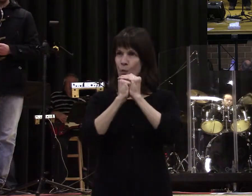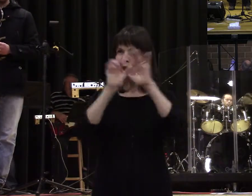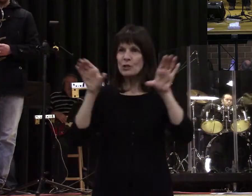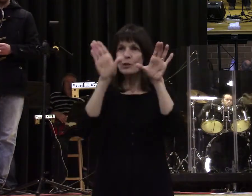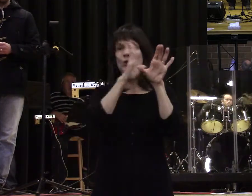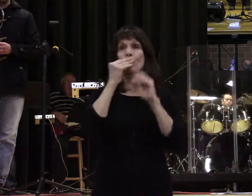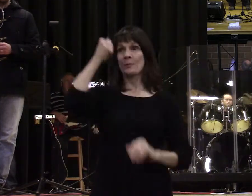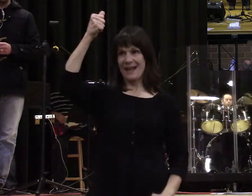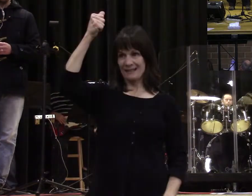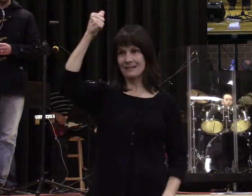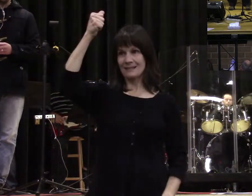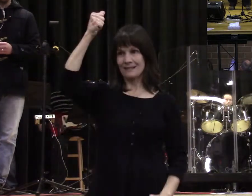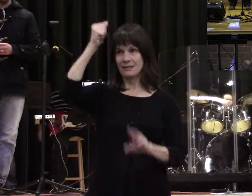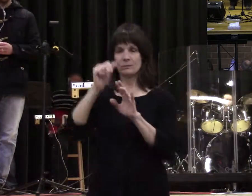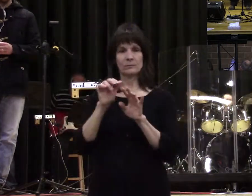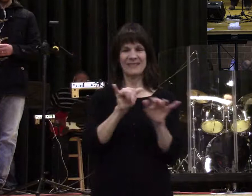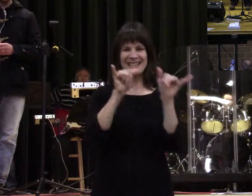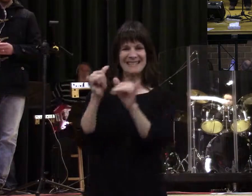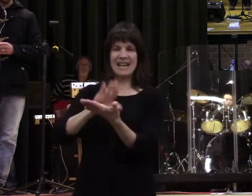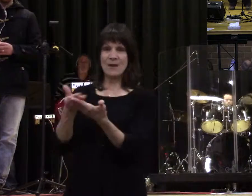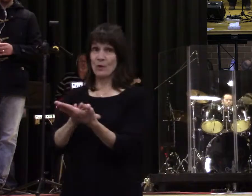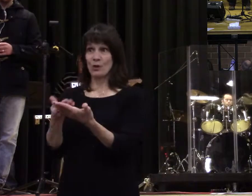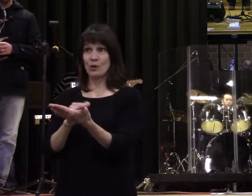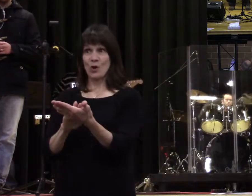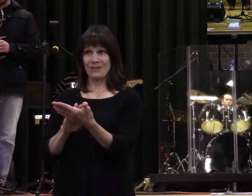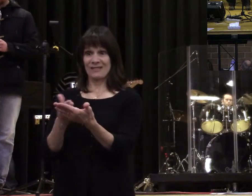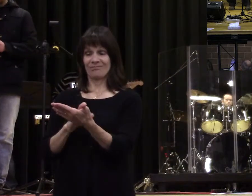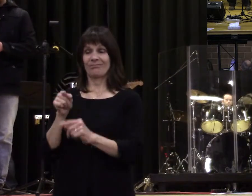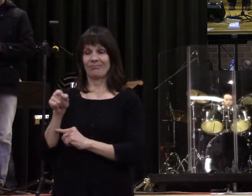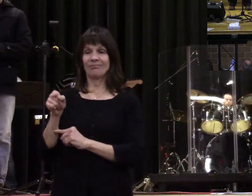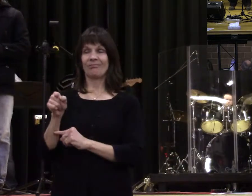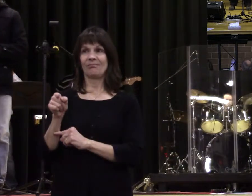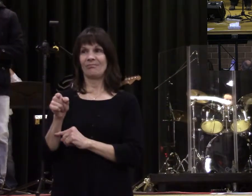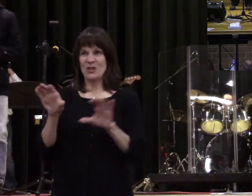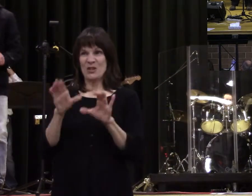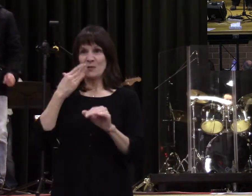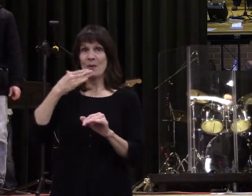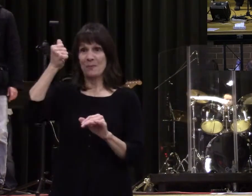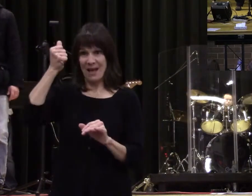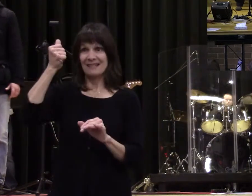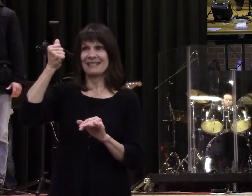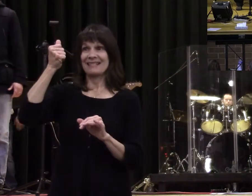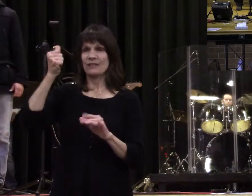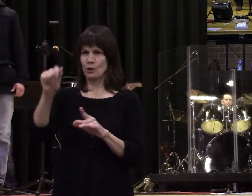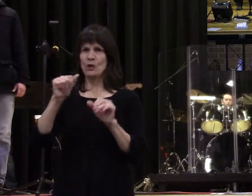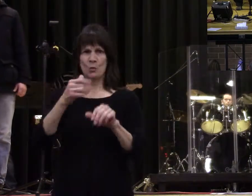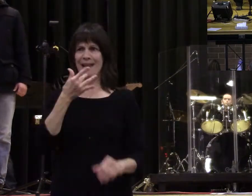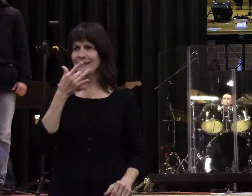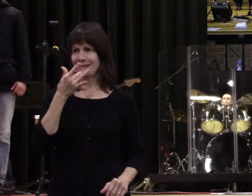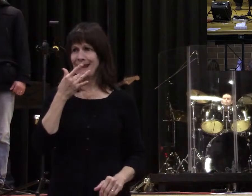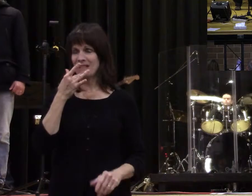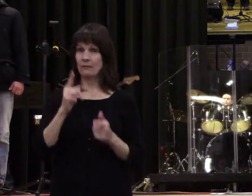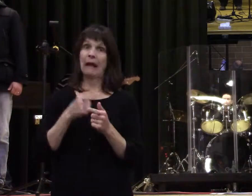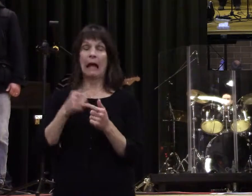many people know some chefs give their best to that meal? And then you could taste it. And then you have cooks like me that their eggs